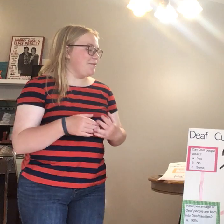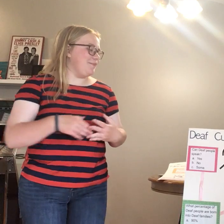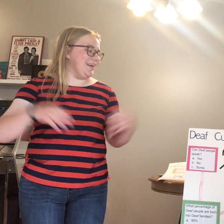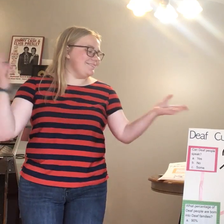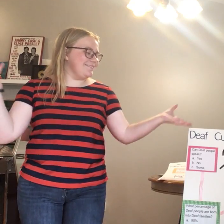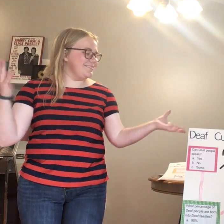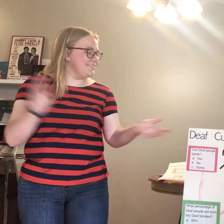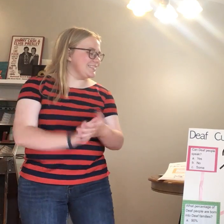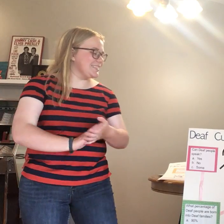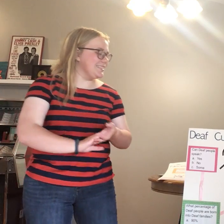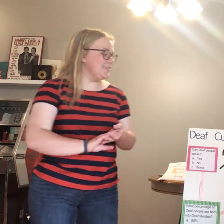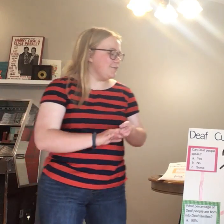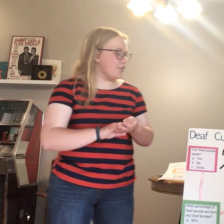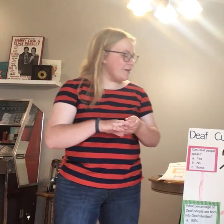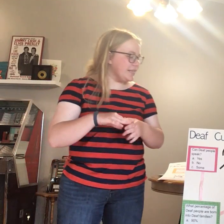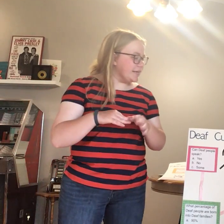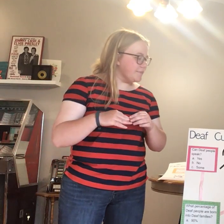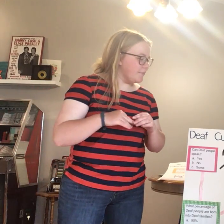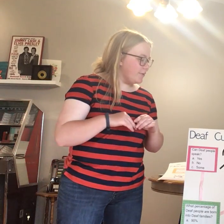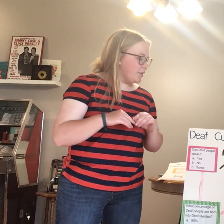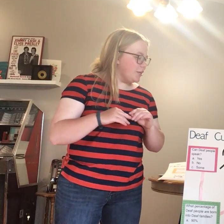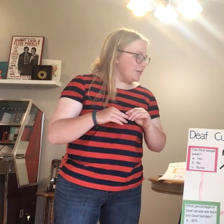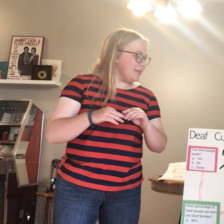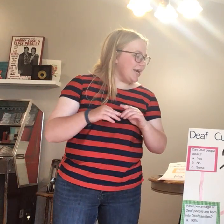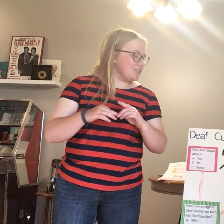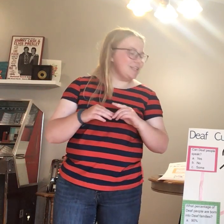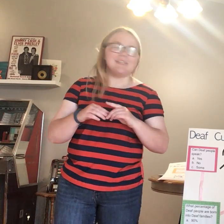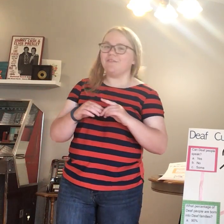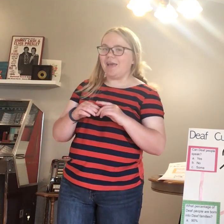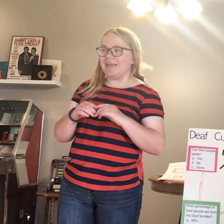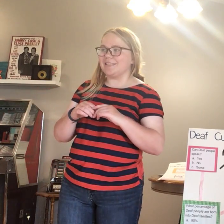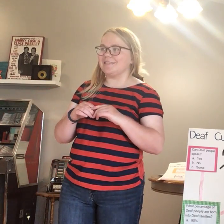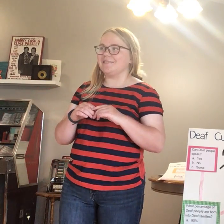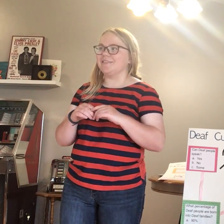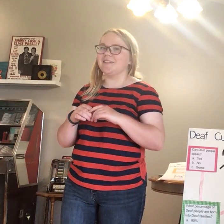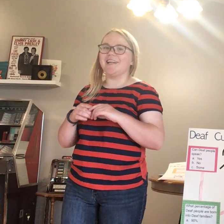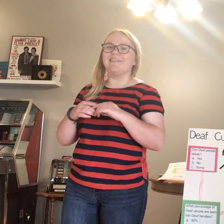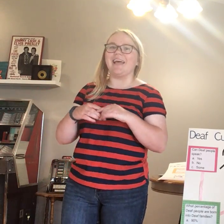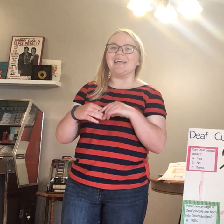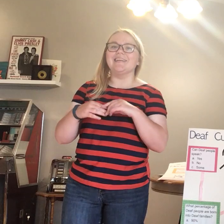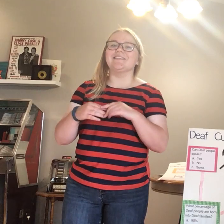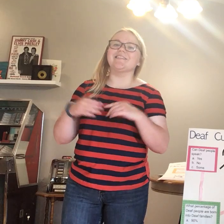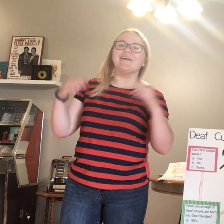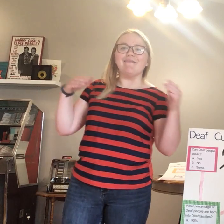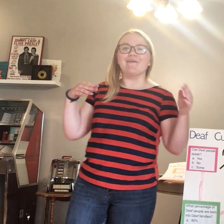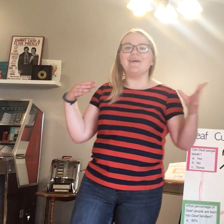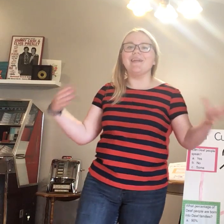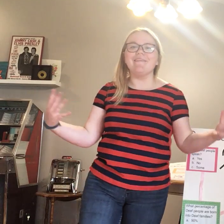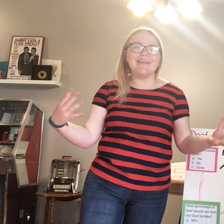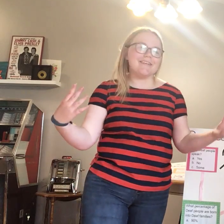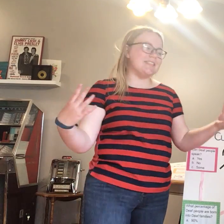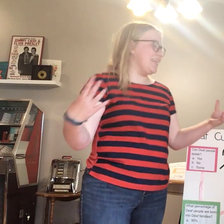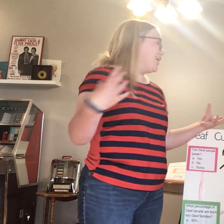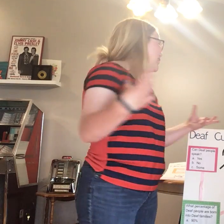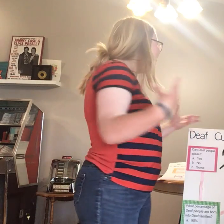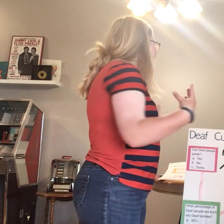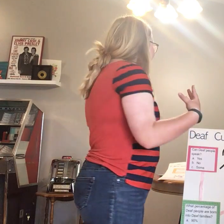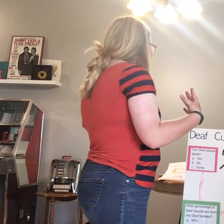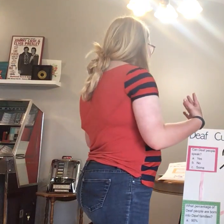but threw it in there. Actually, look at the face. Okay, so let's go over. What did we learn today? We